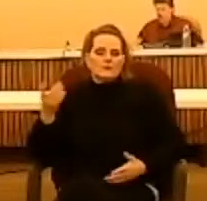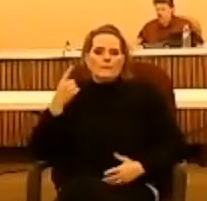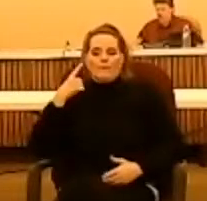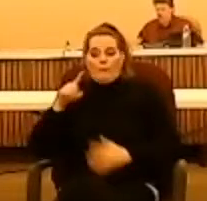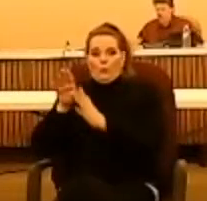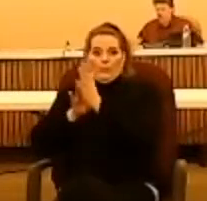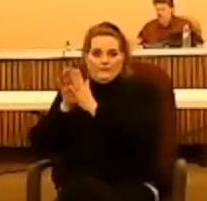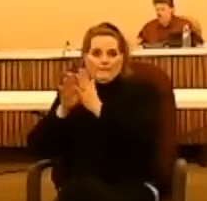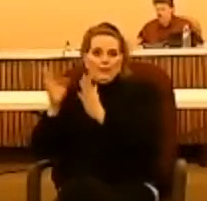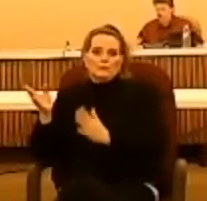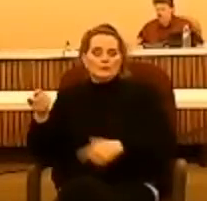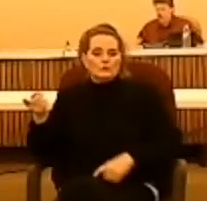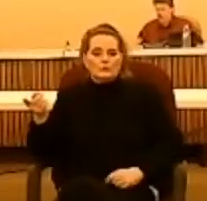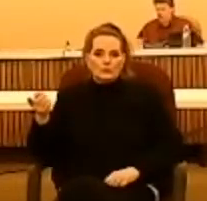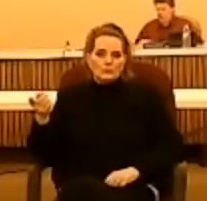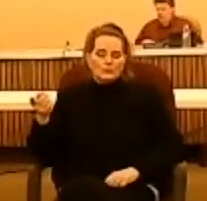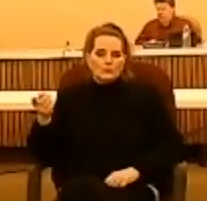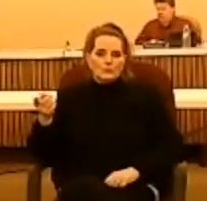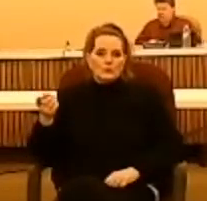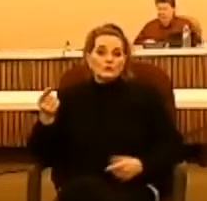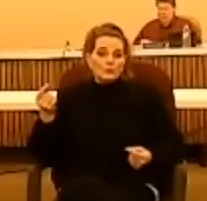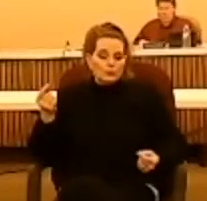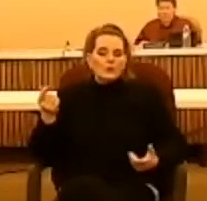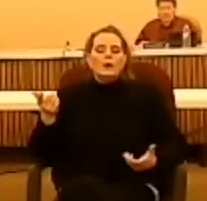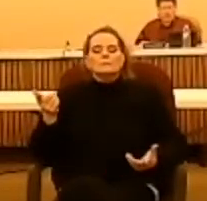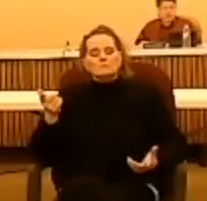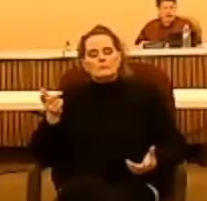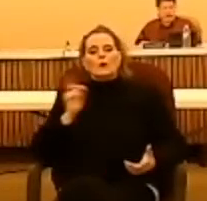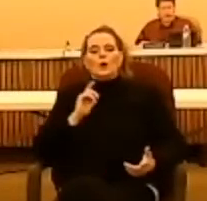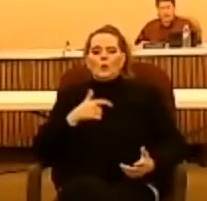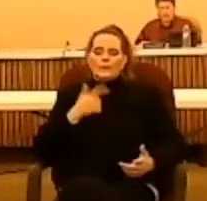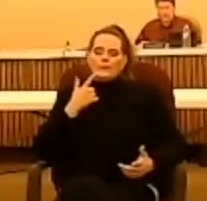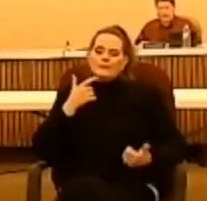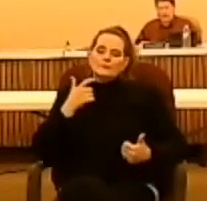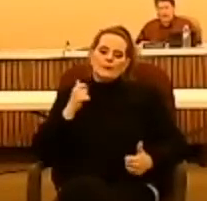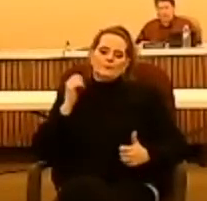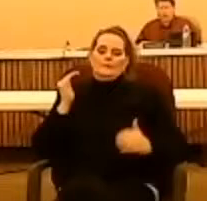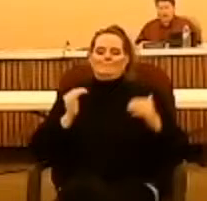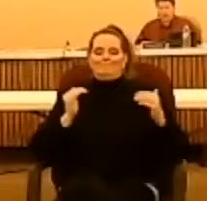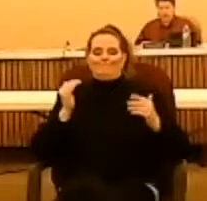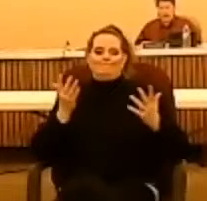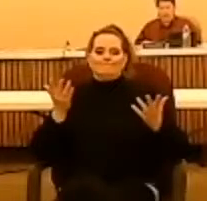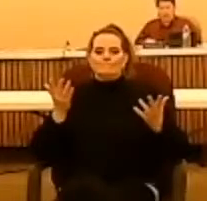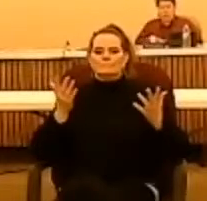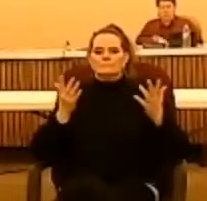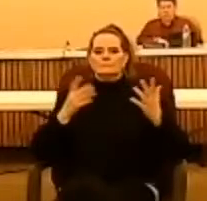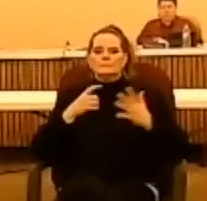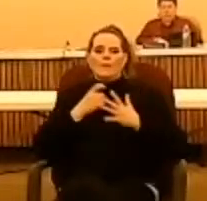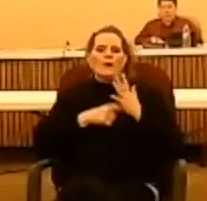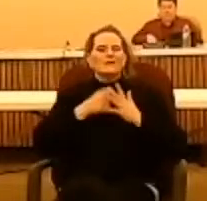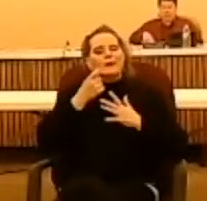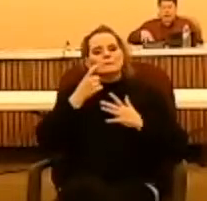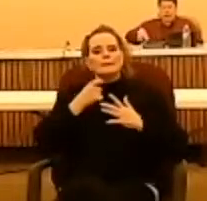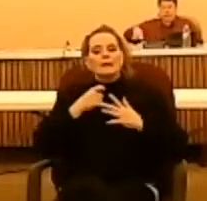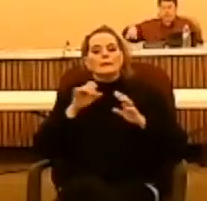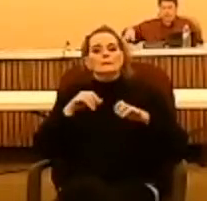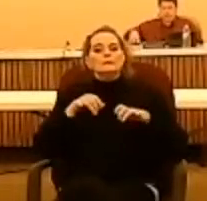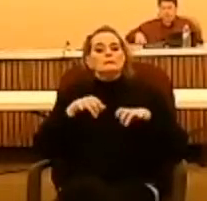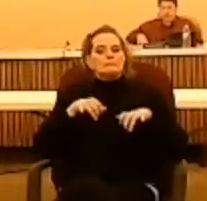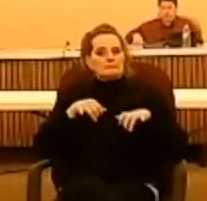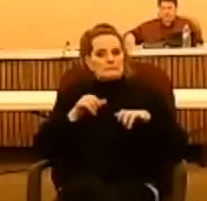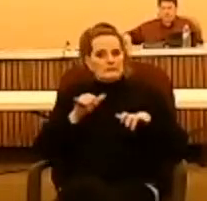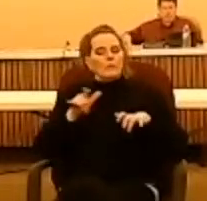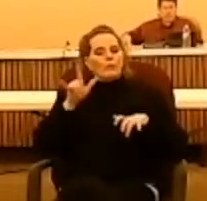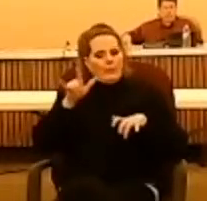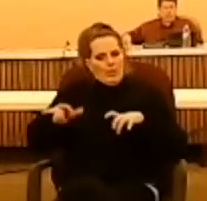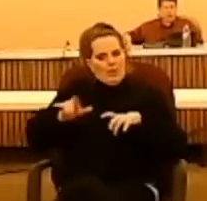And so we then tried to look at how we balance that, because again, they're still putting traffic onto the